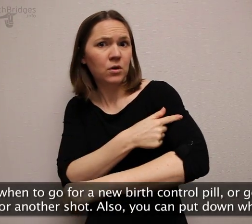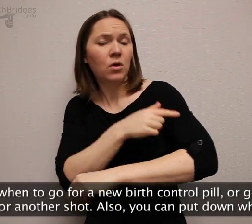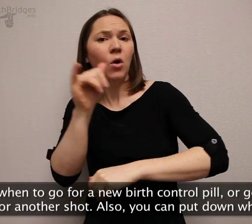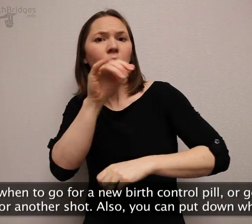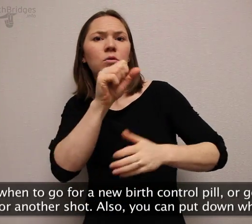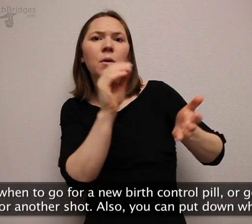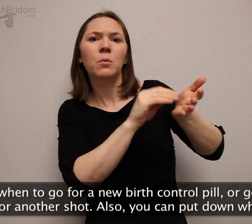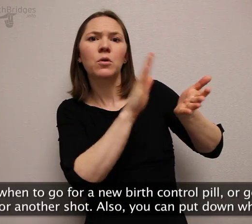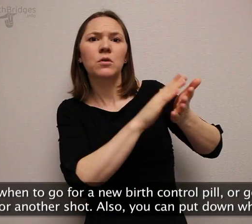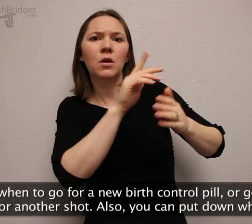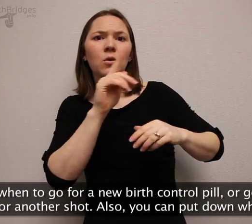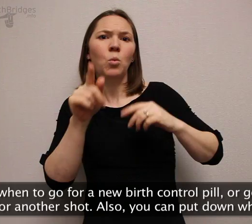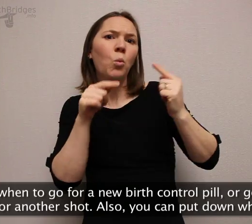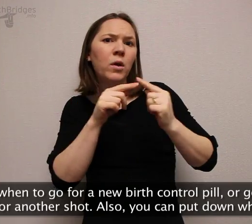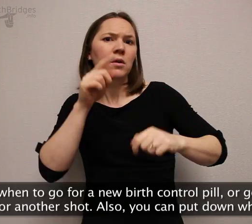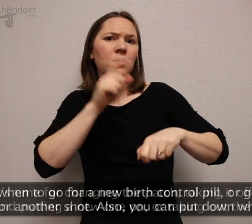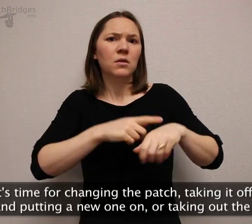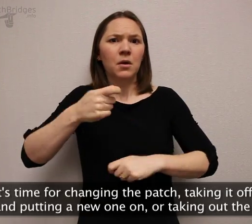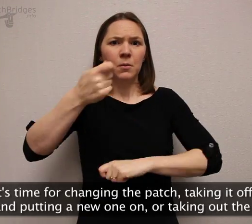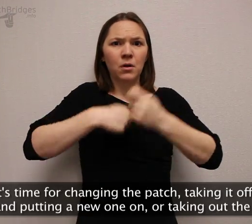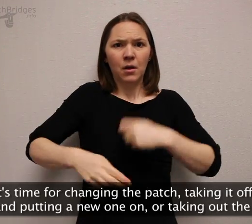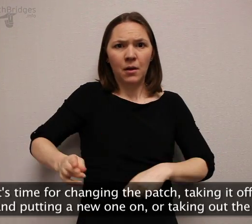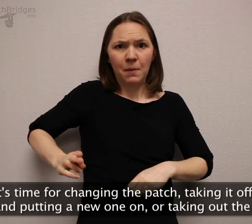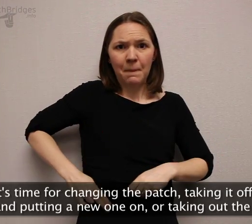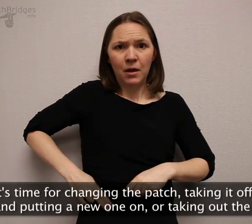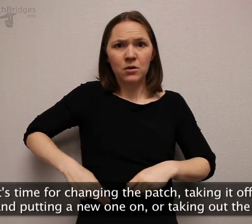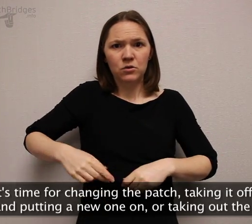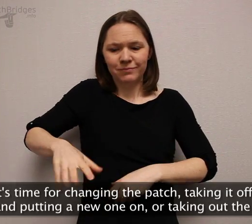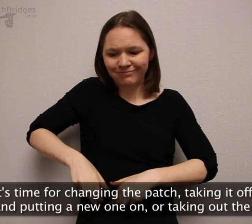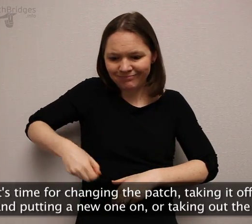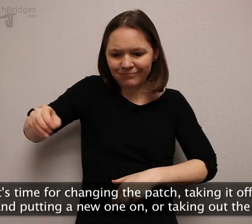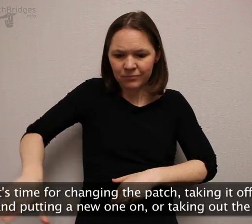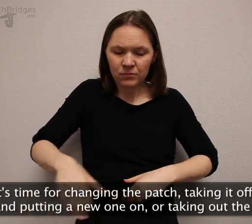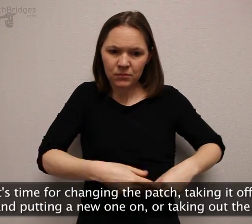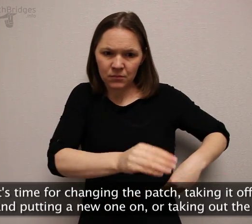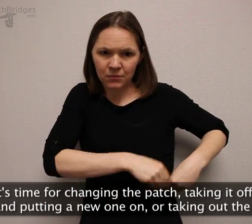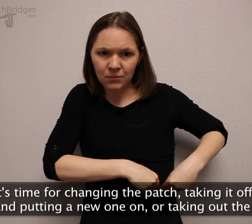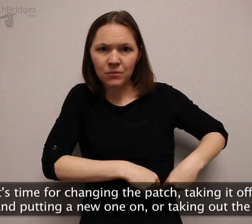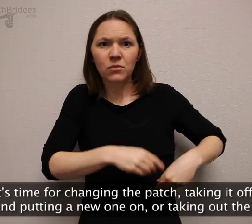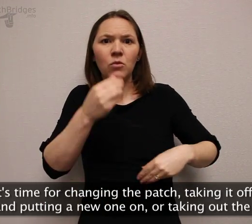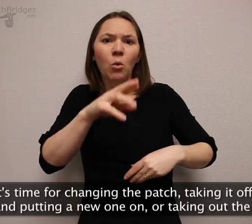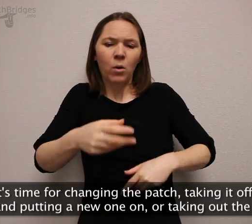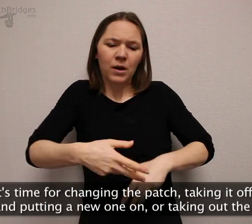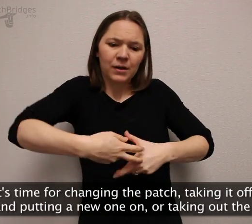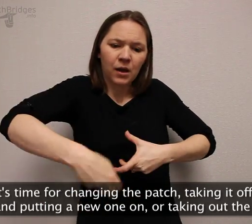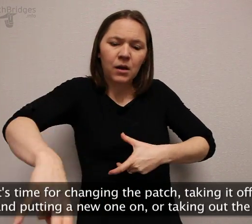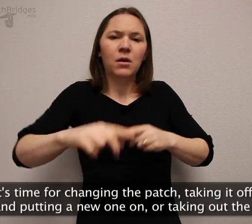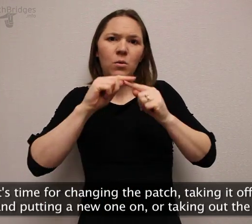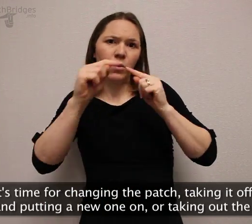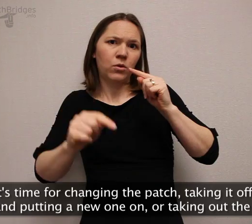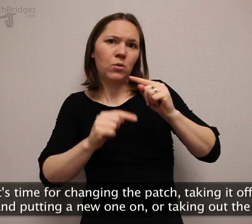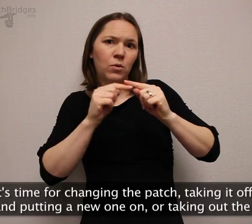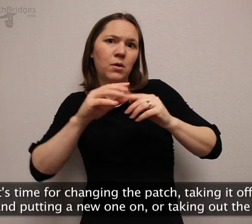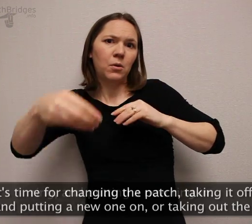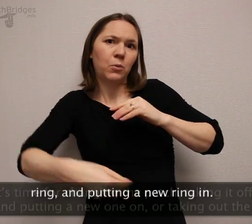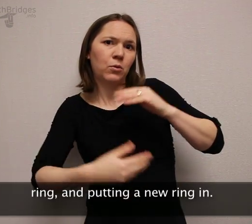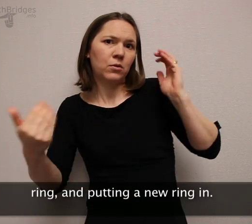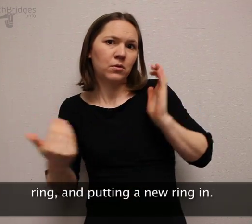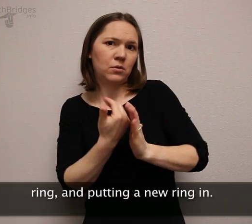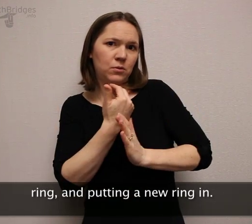shot. Also, you can put down when it's time for changing a patch, taking it off and putting a new one on, or taking out the ring and putting a new